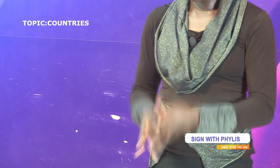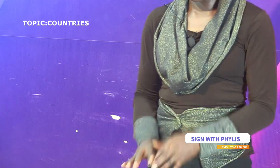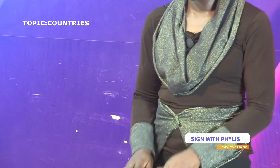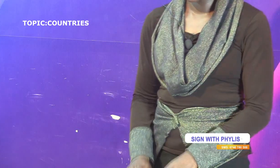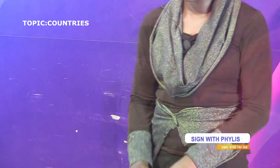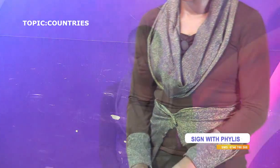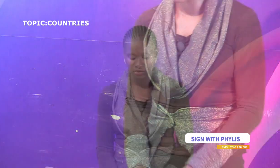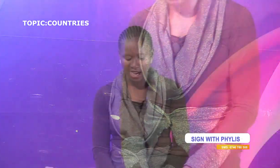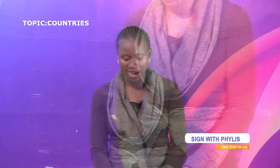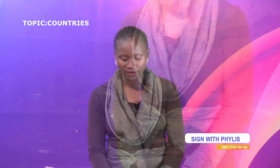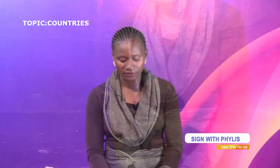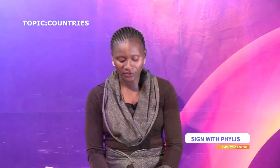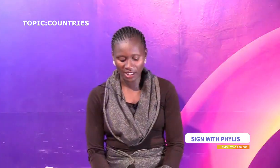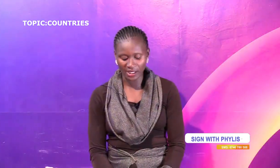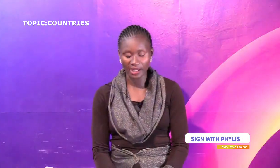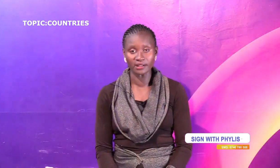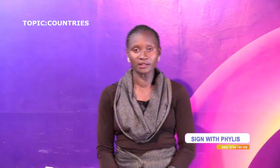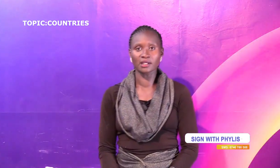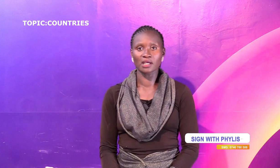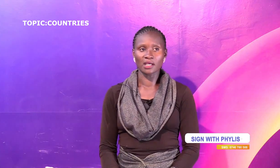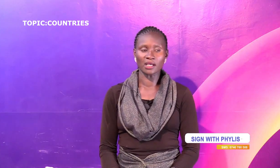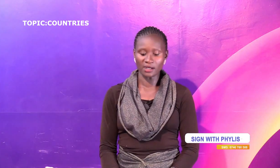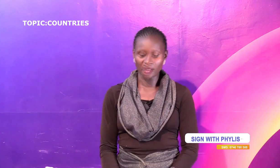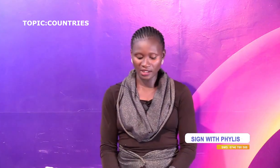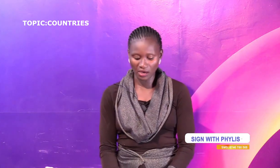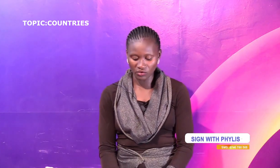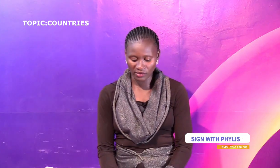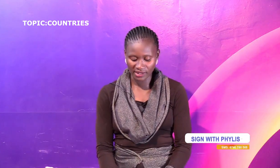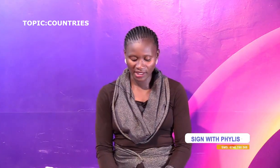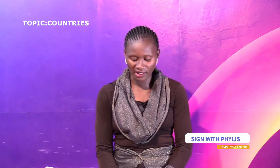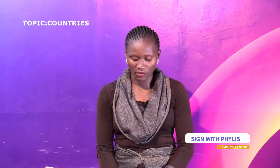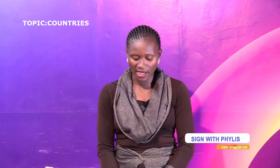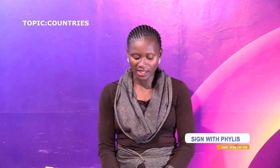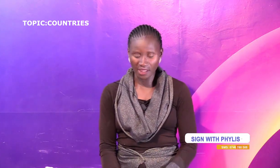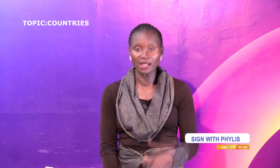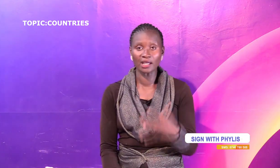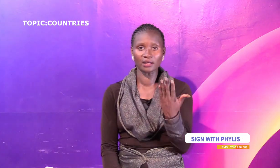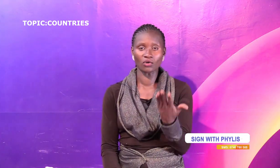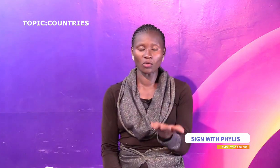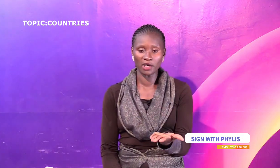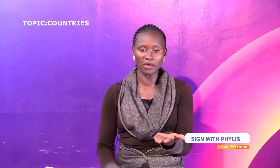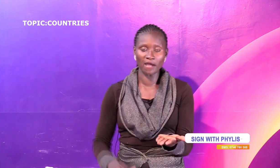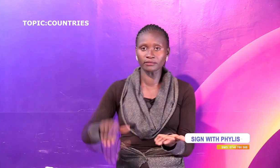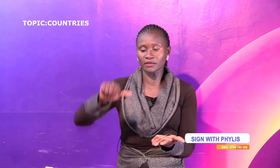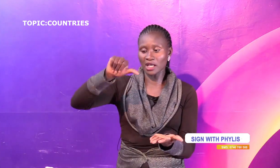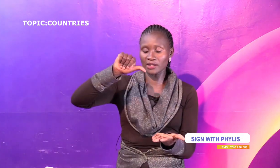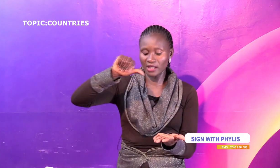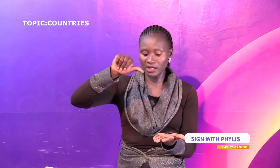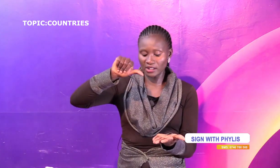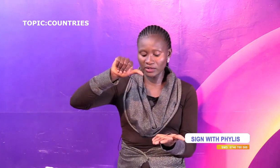then also have Iran. Iran. How do we sign the word Iran? Open palm and then the